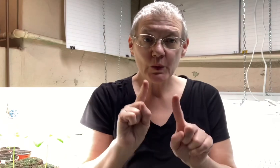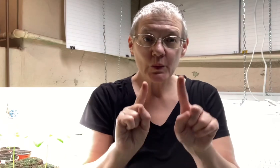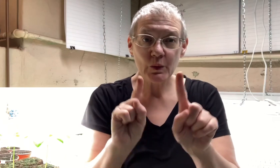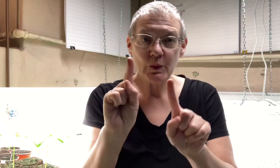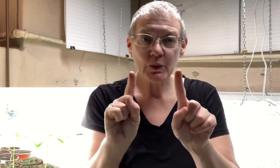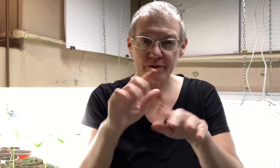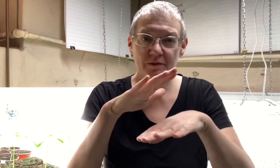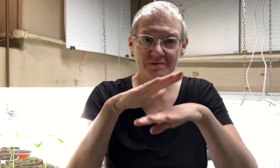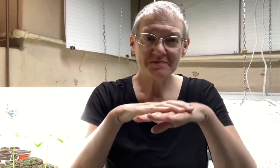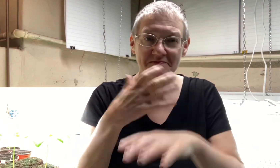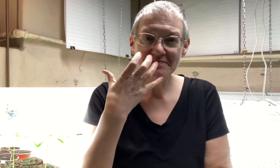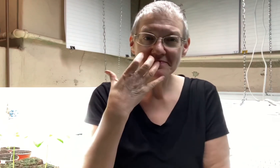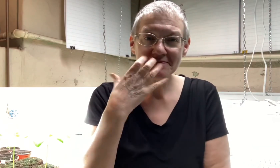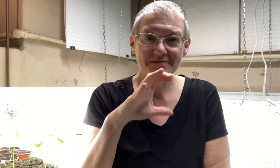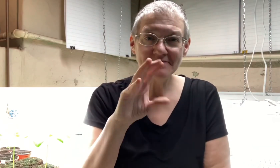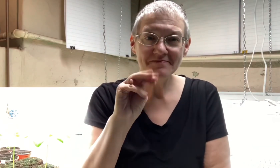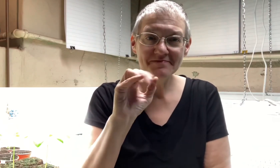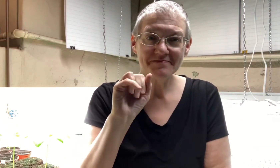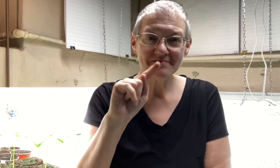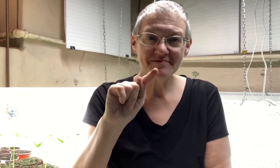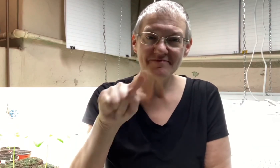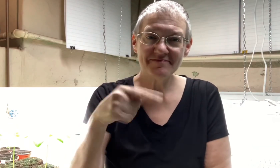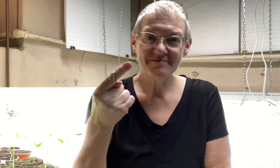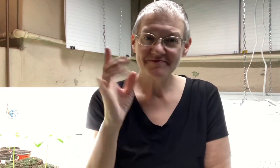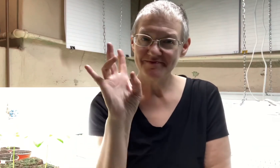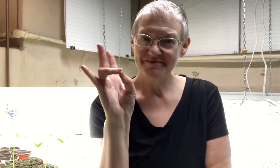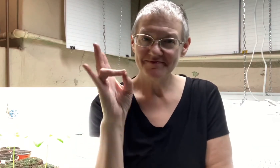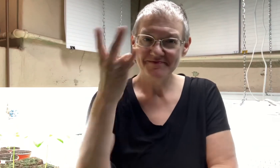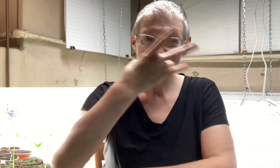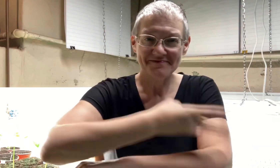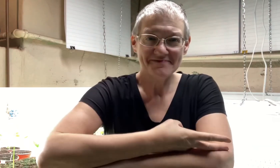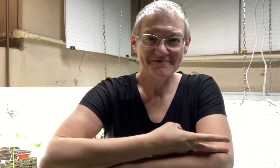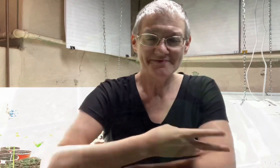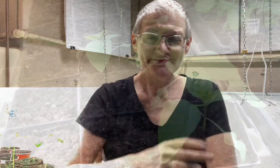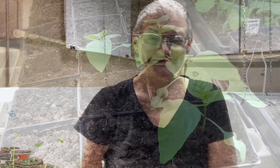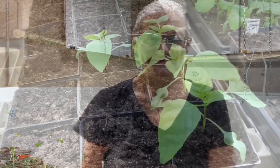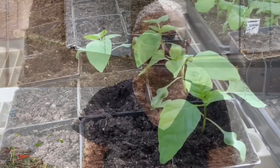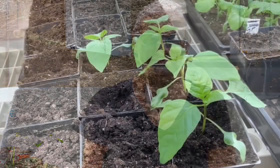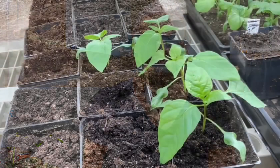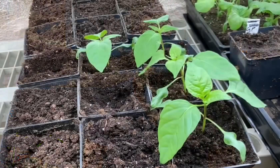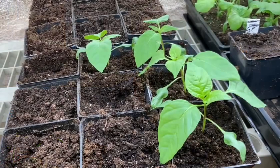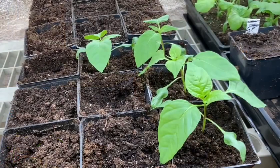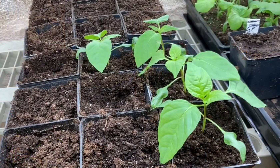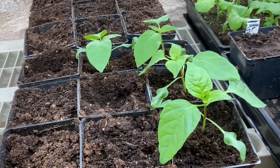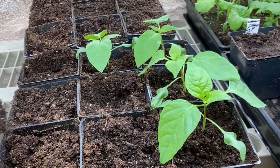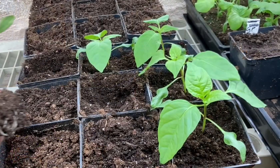They germinated on a heat mat in only 7 days.